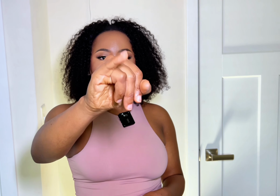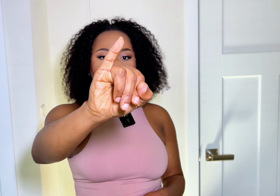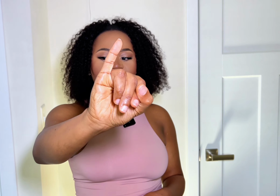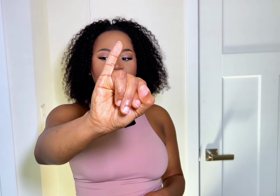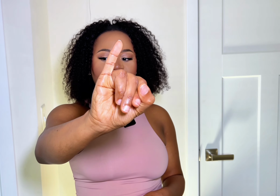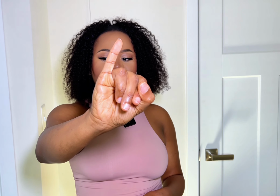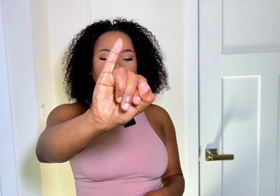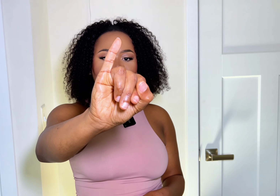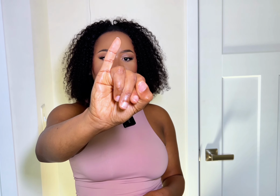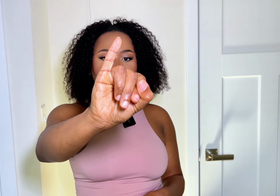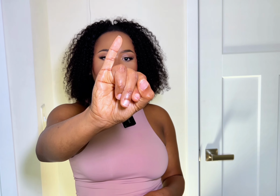I,